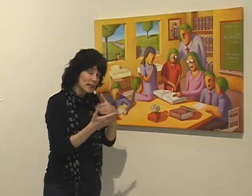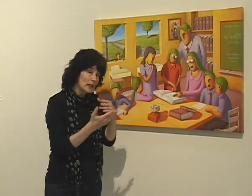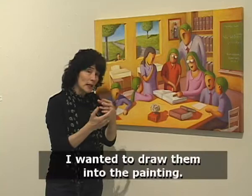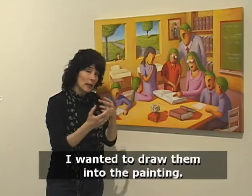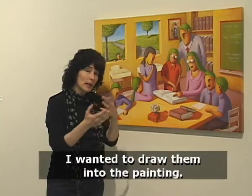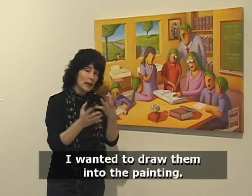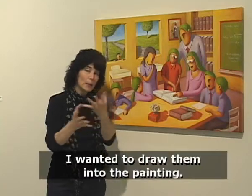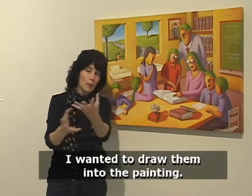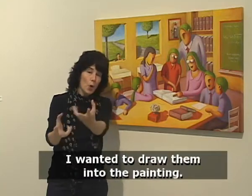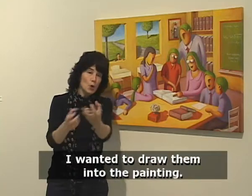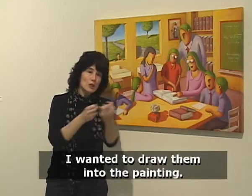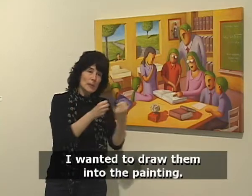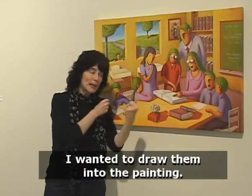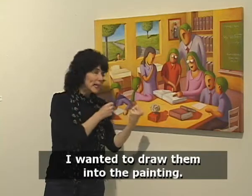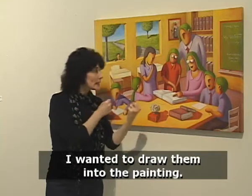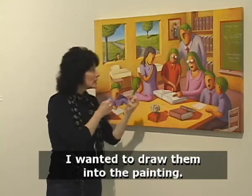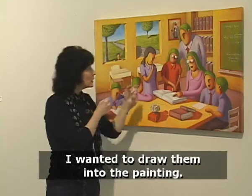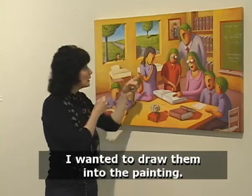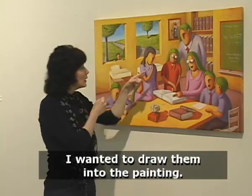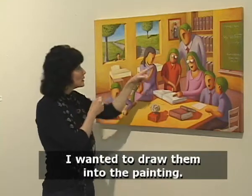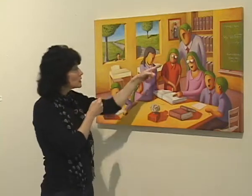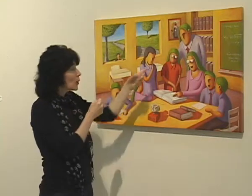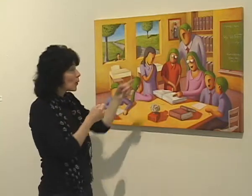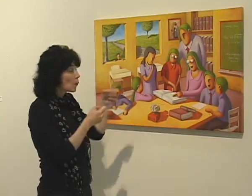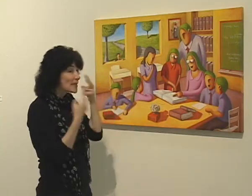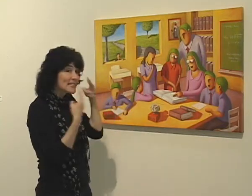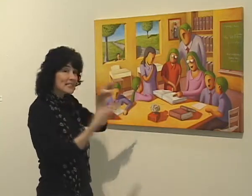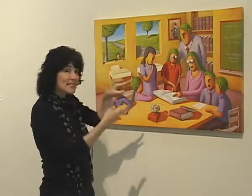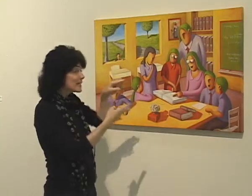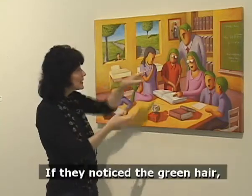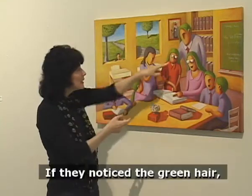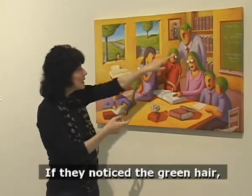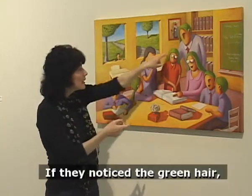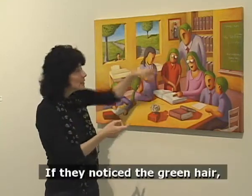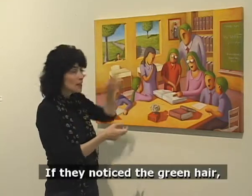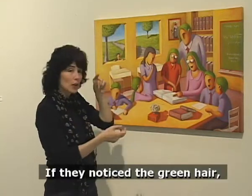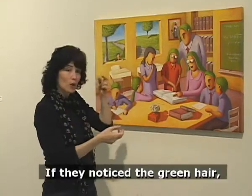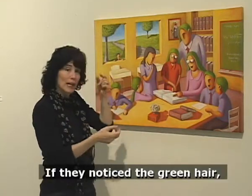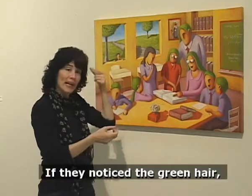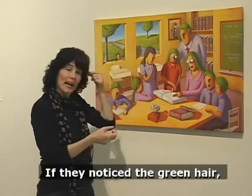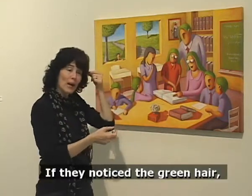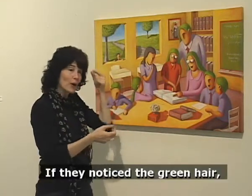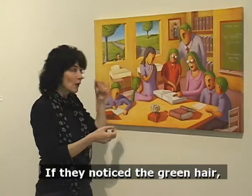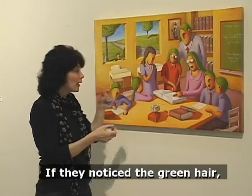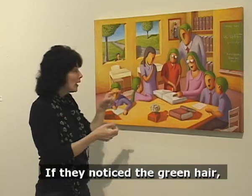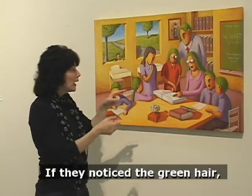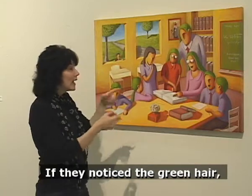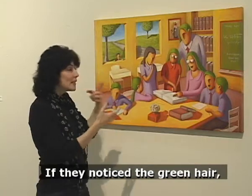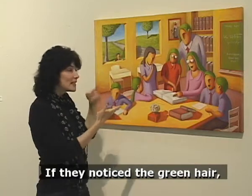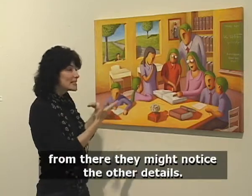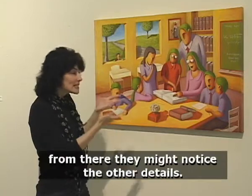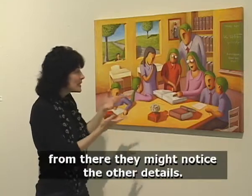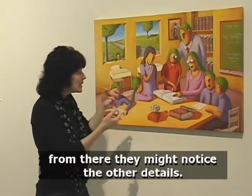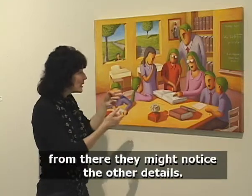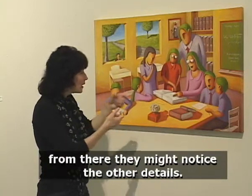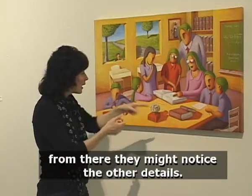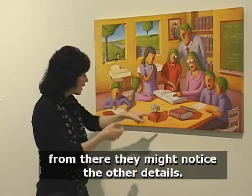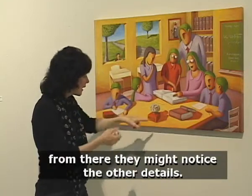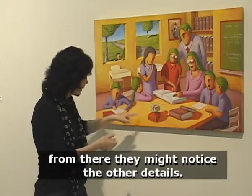I wanted to draw them into the painting. If they noticed the green hair, from there they might notice the